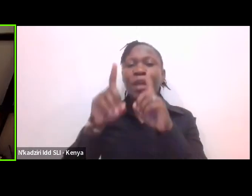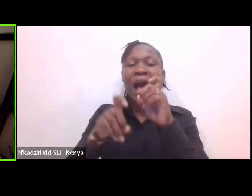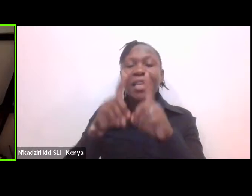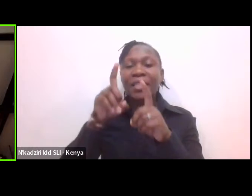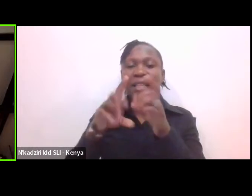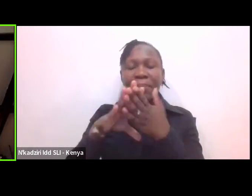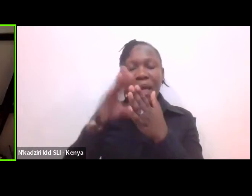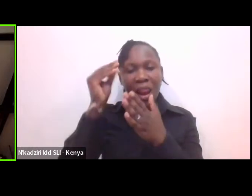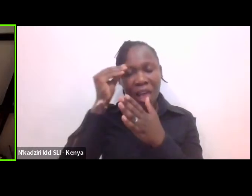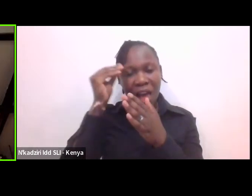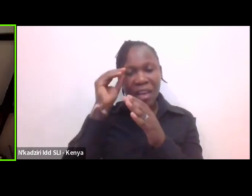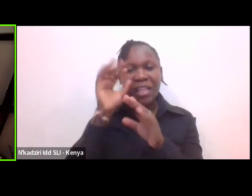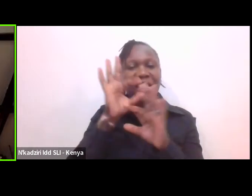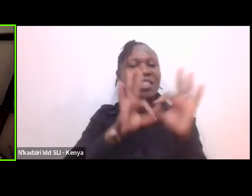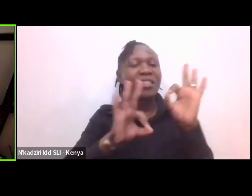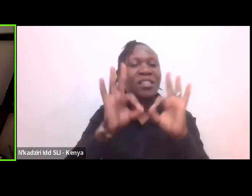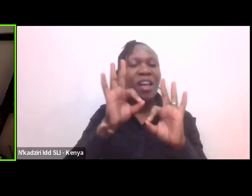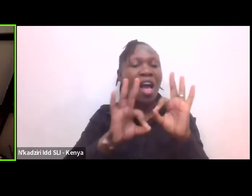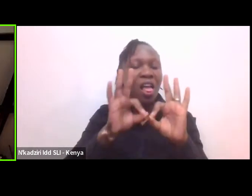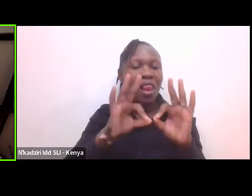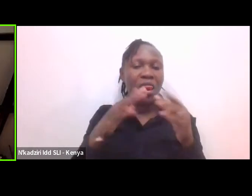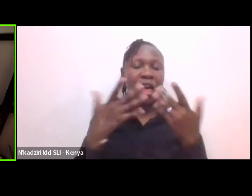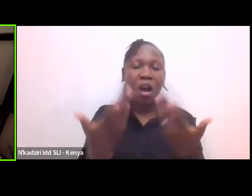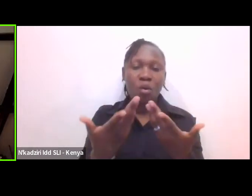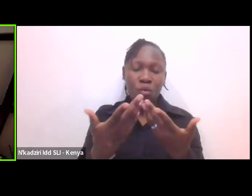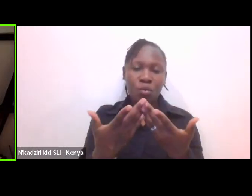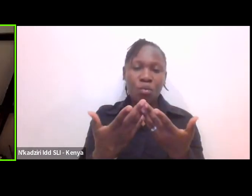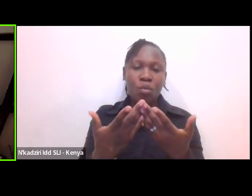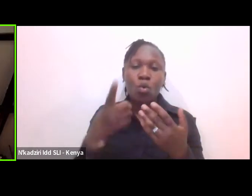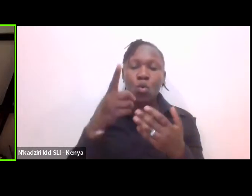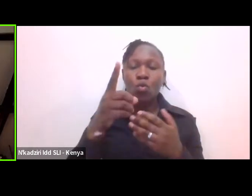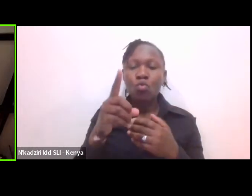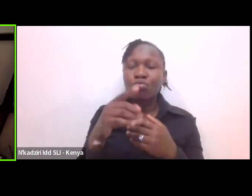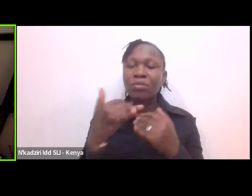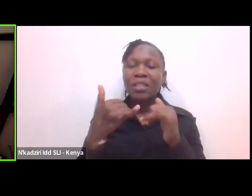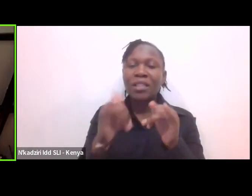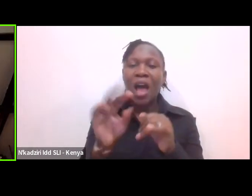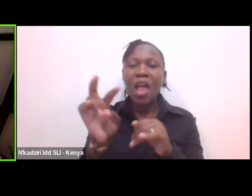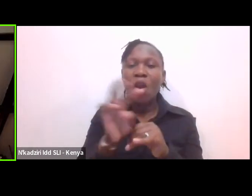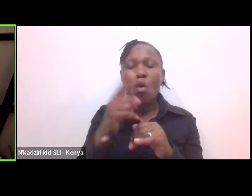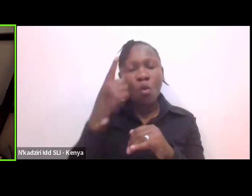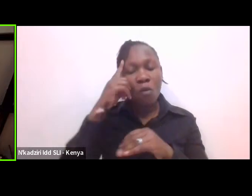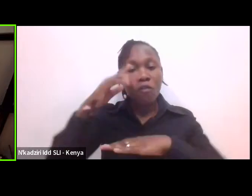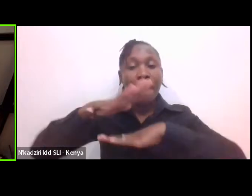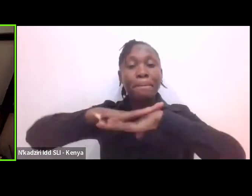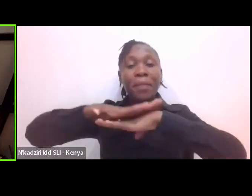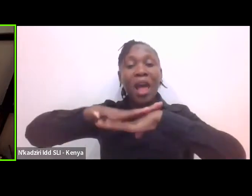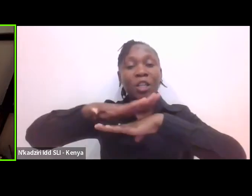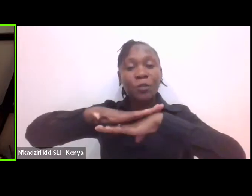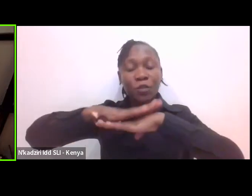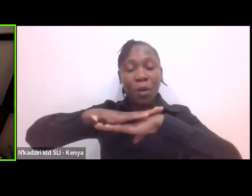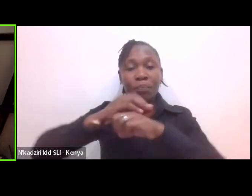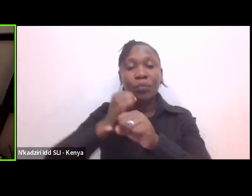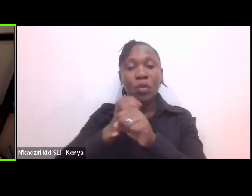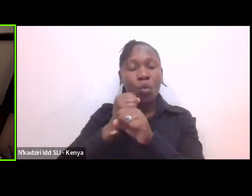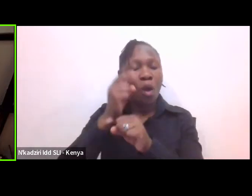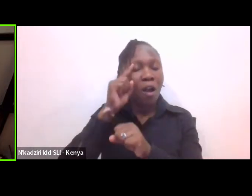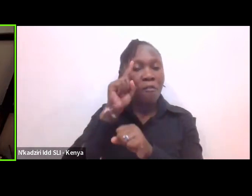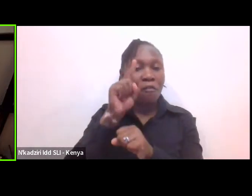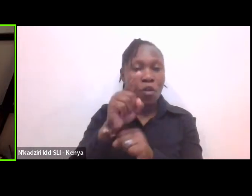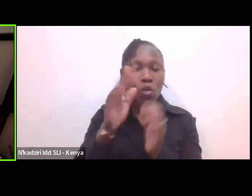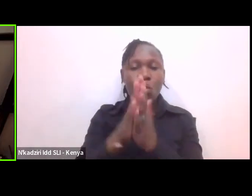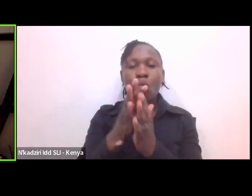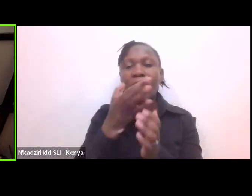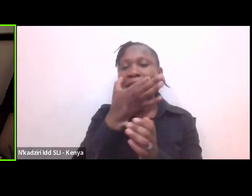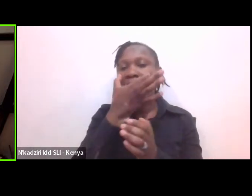type. You just need to find platforms that work for you, suited to the age and